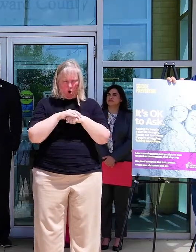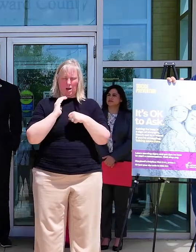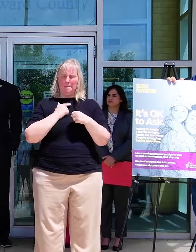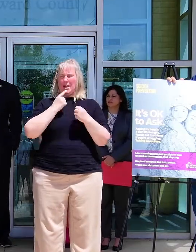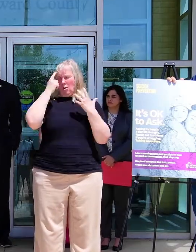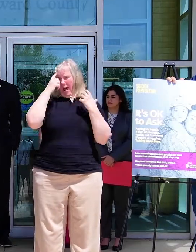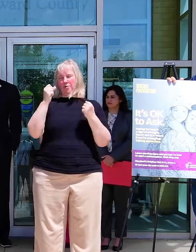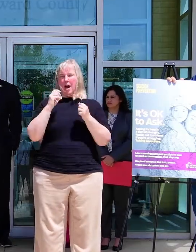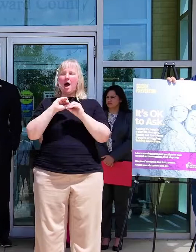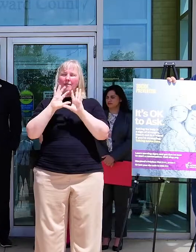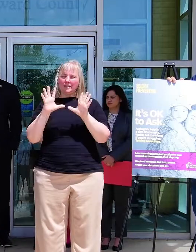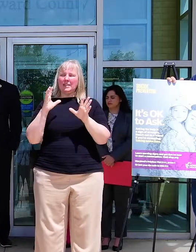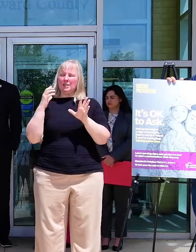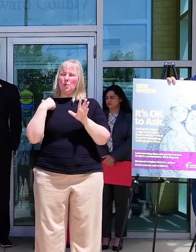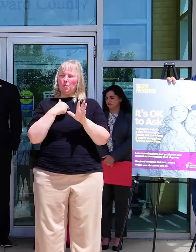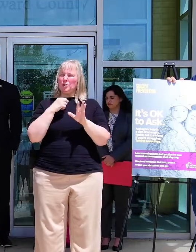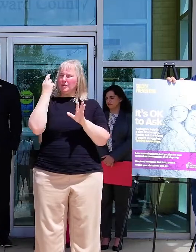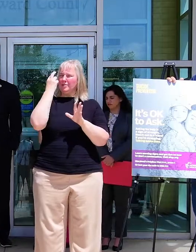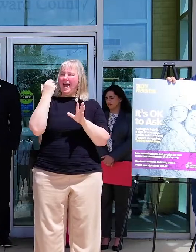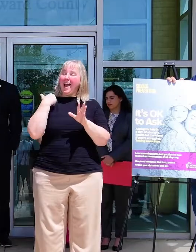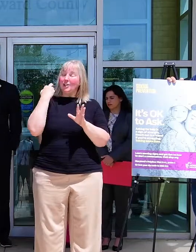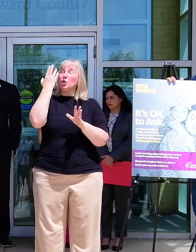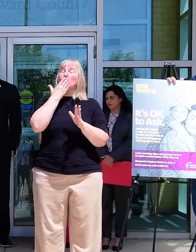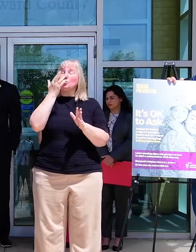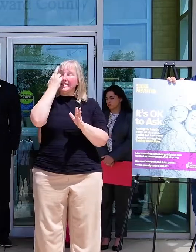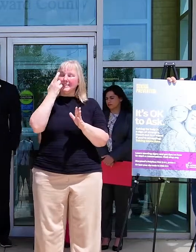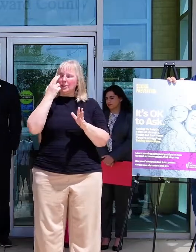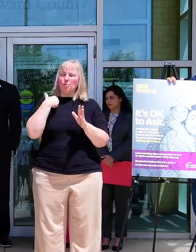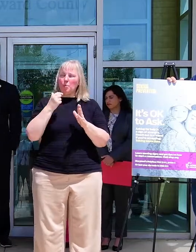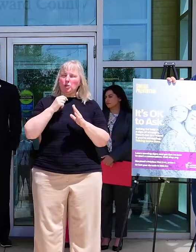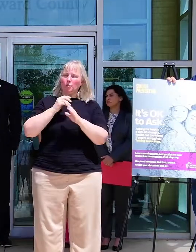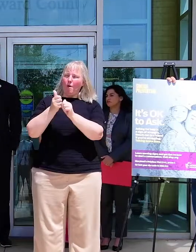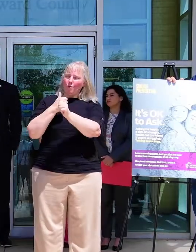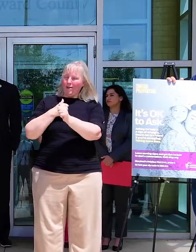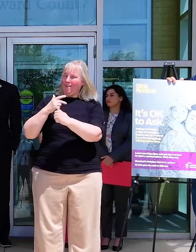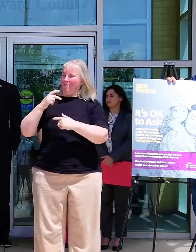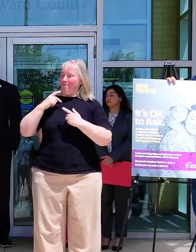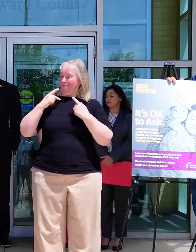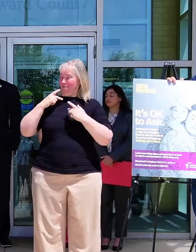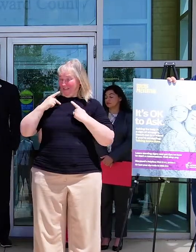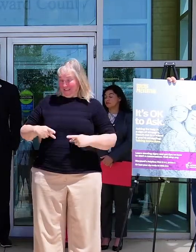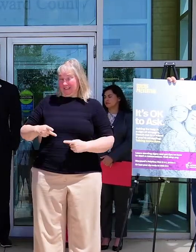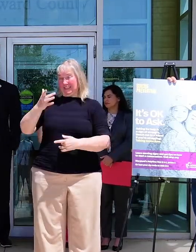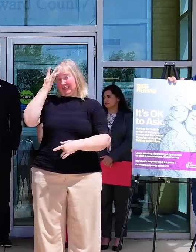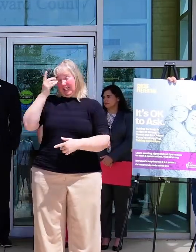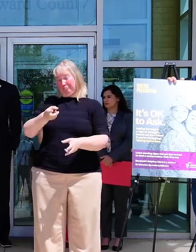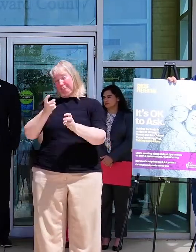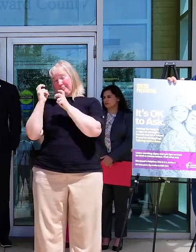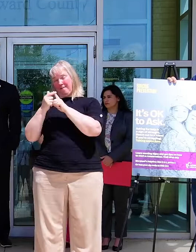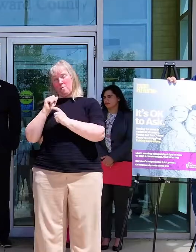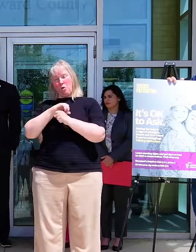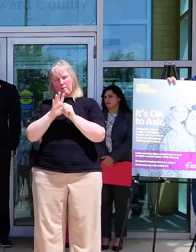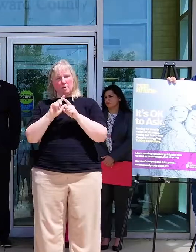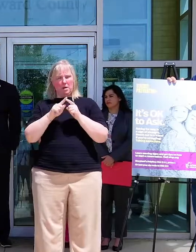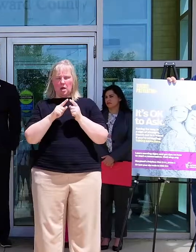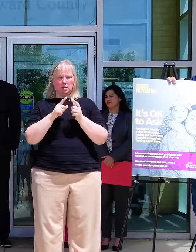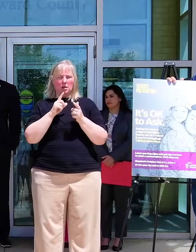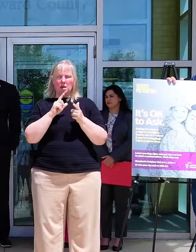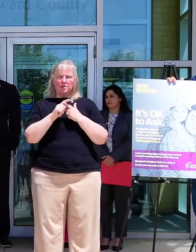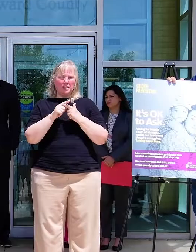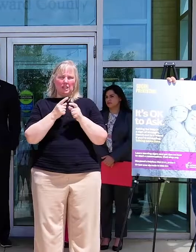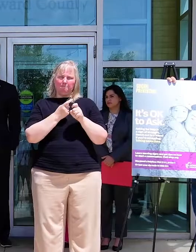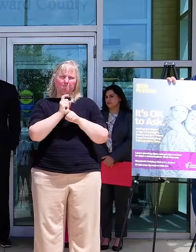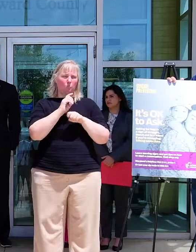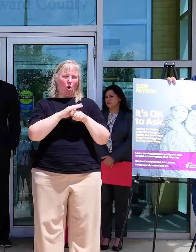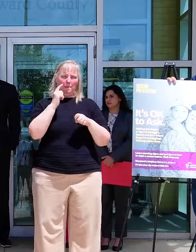ourselves from getting physically sick from COVID. But the toll on our mental health, we're just unraveling.